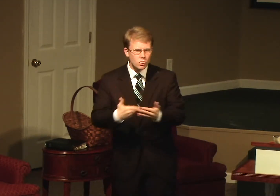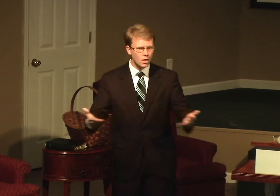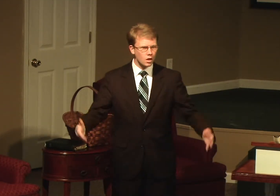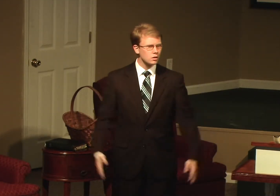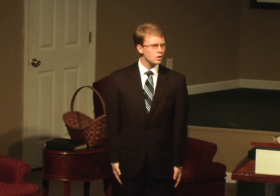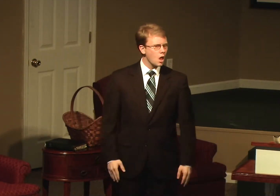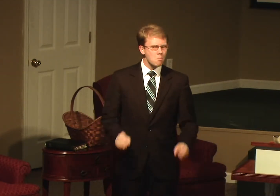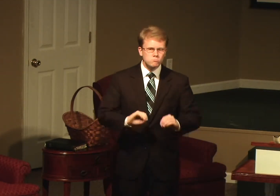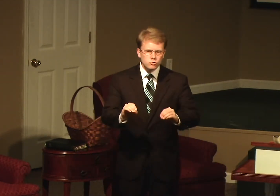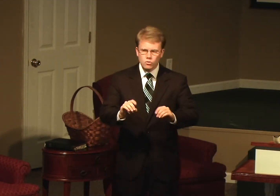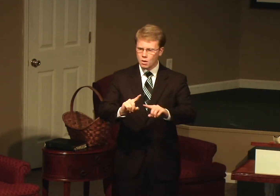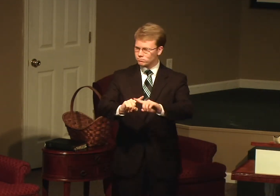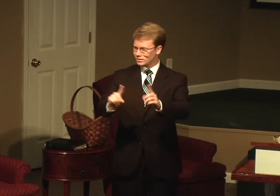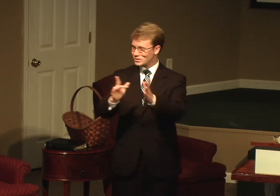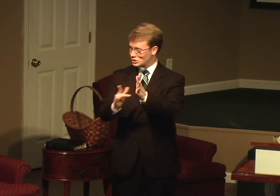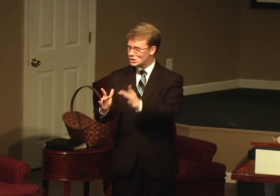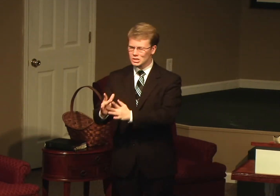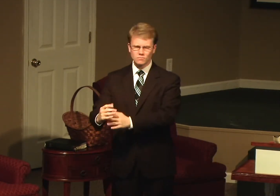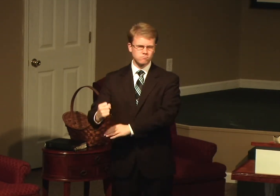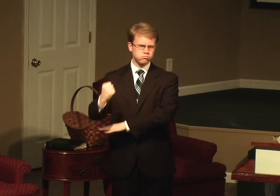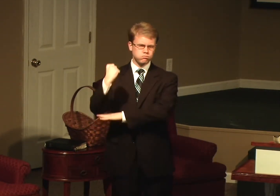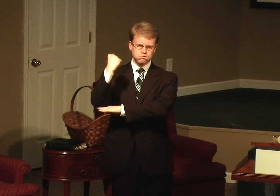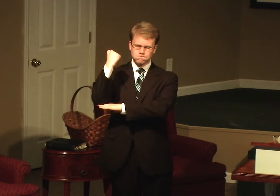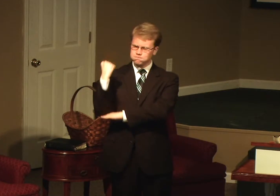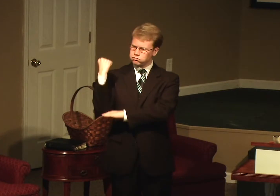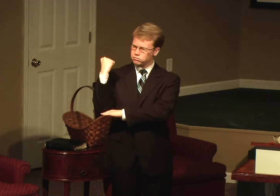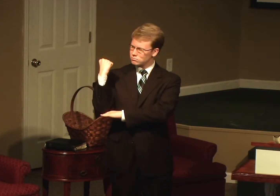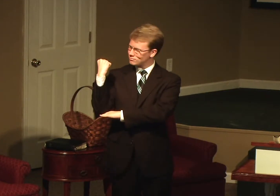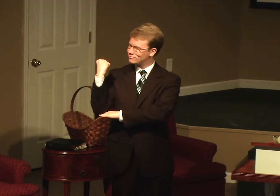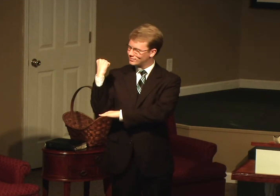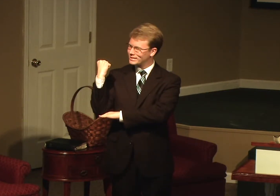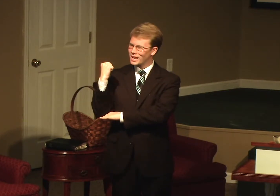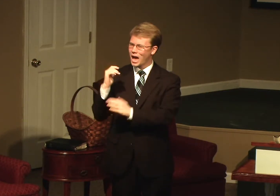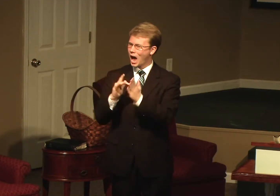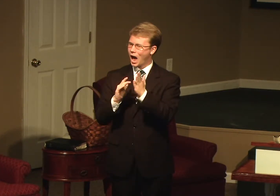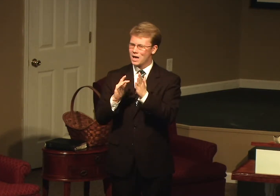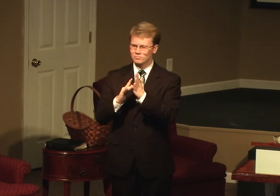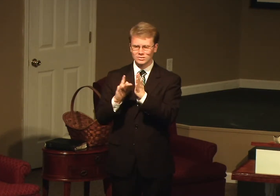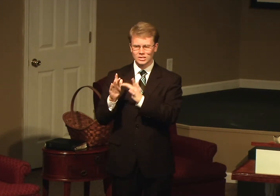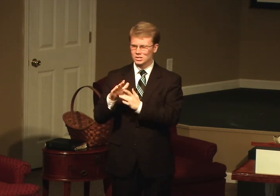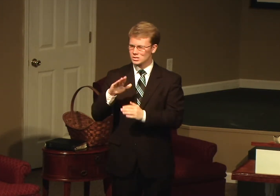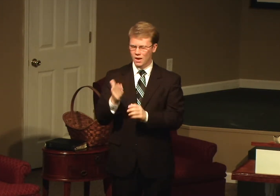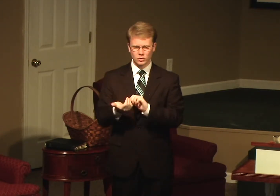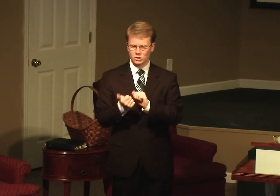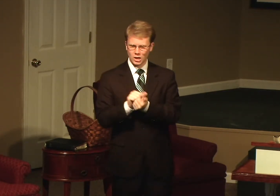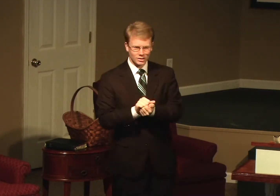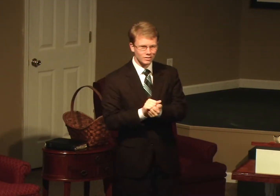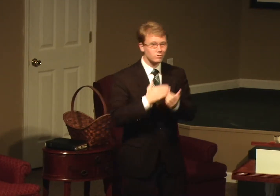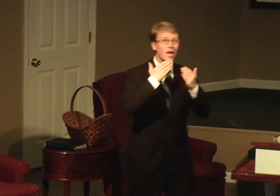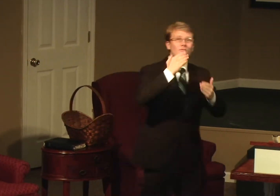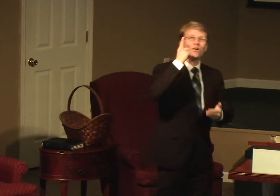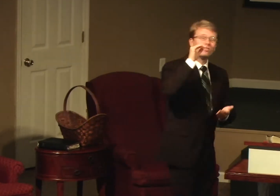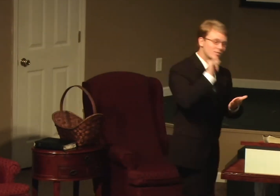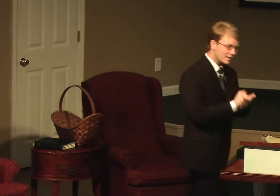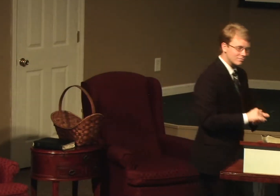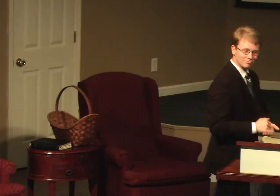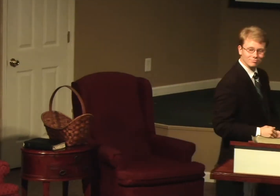Other religions, things have changed, they are moving. But the foundation of Jesus Christ is solid as a rock. He never